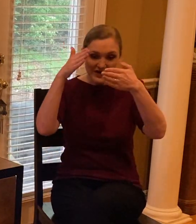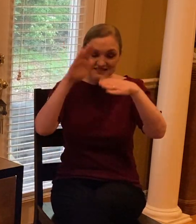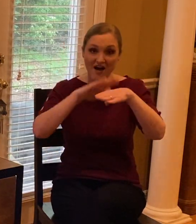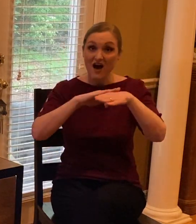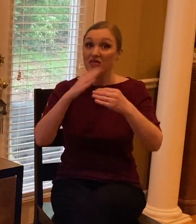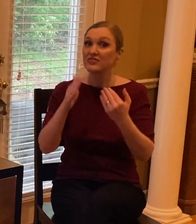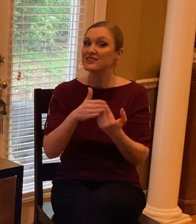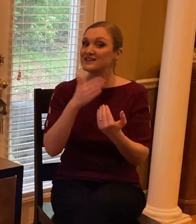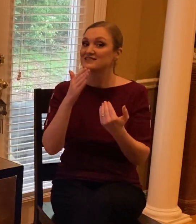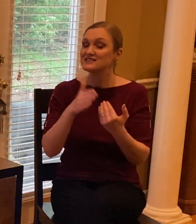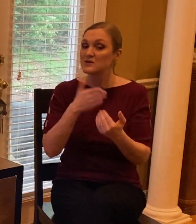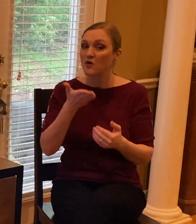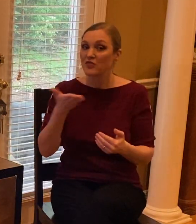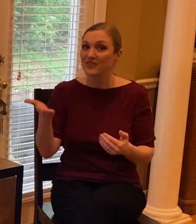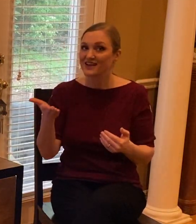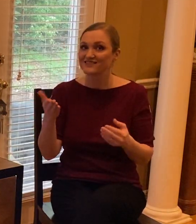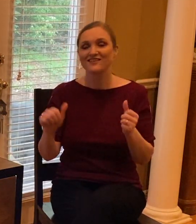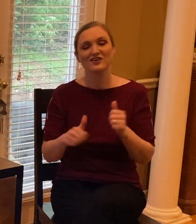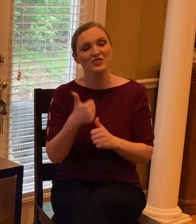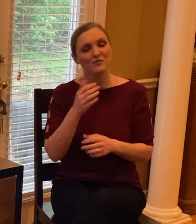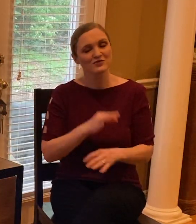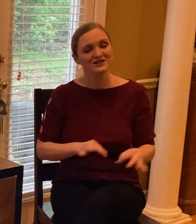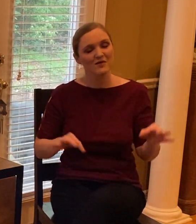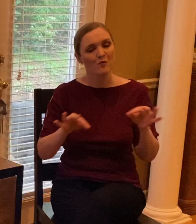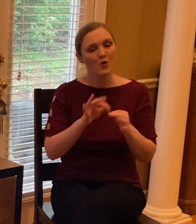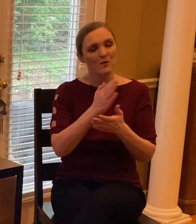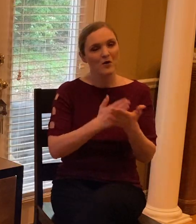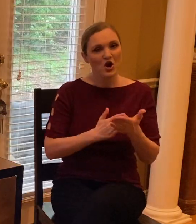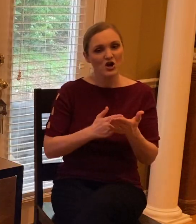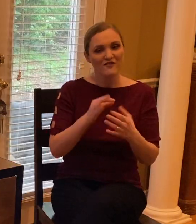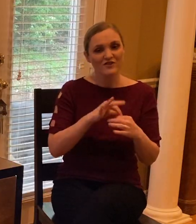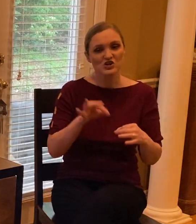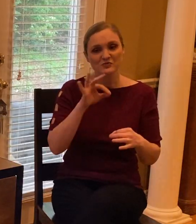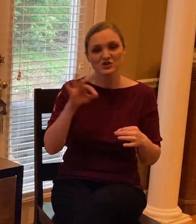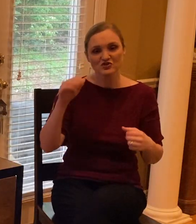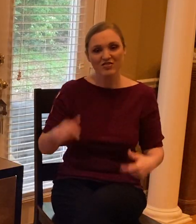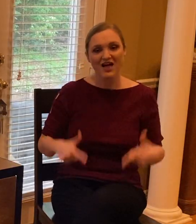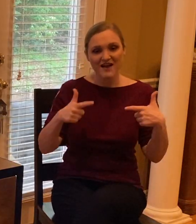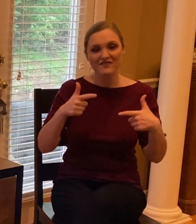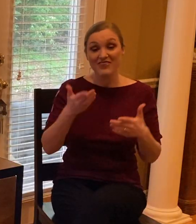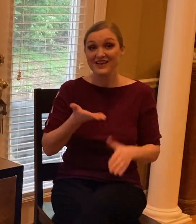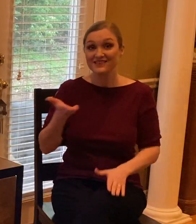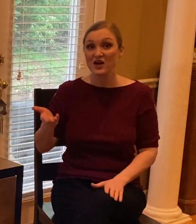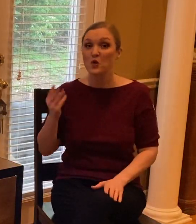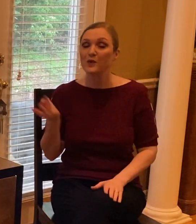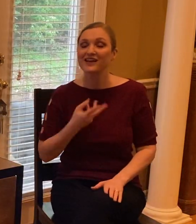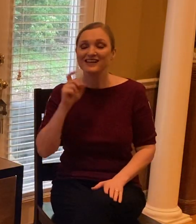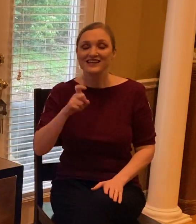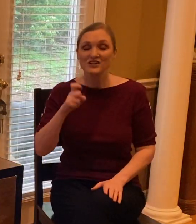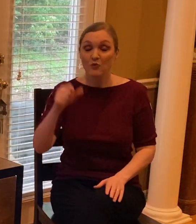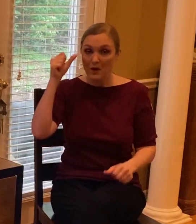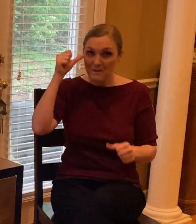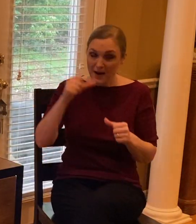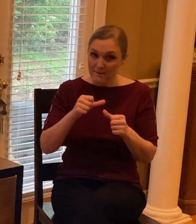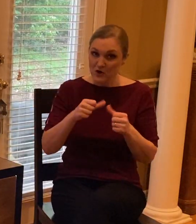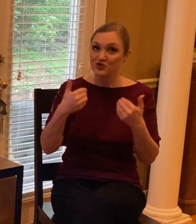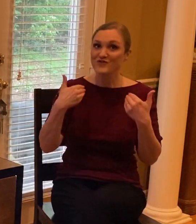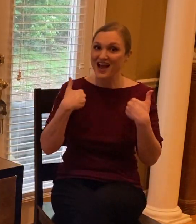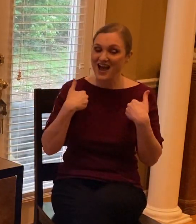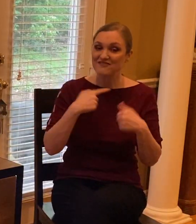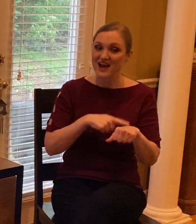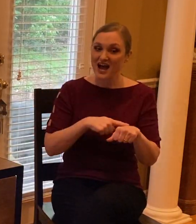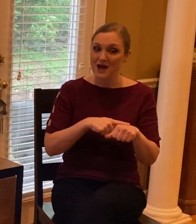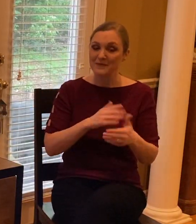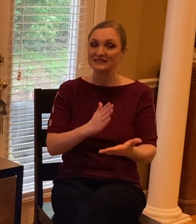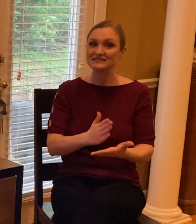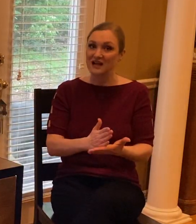simple things that are the most important parts of our spiritual lives, things that we need to remember to take time and step